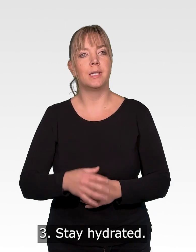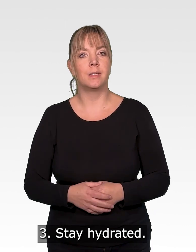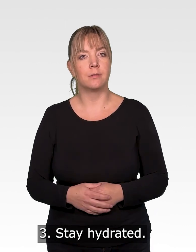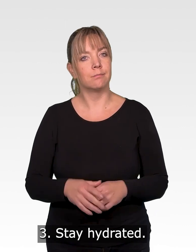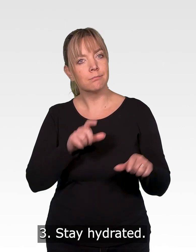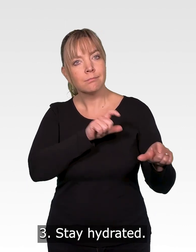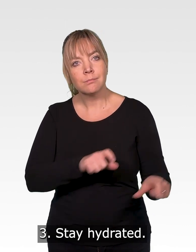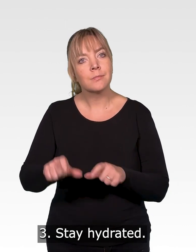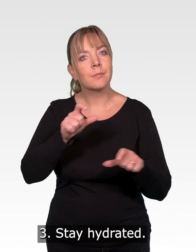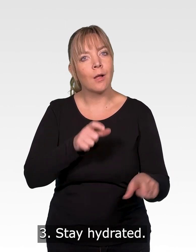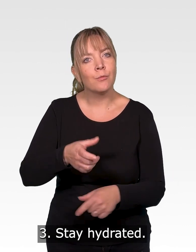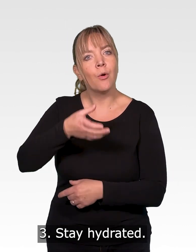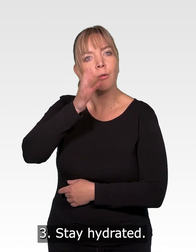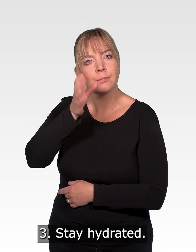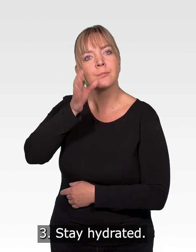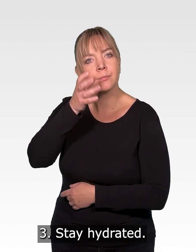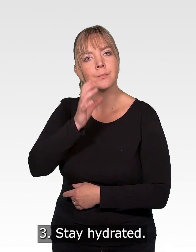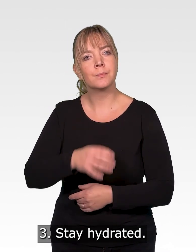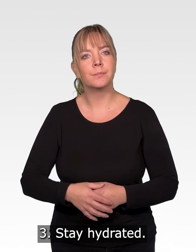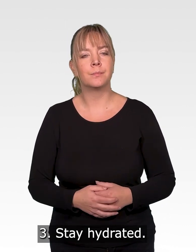3. Stay hydrated.